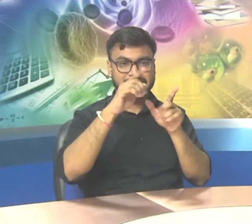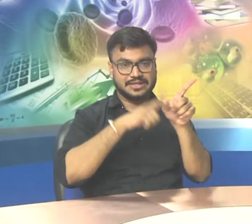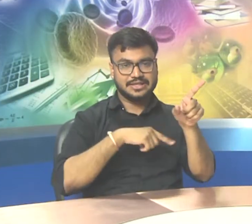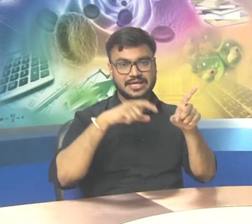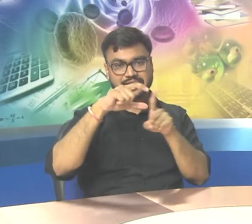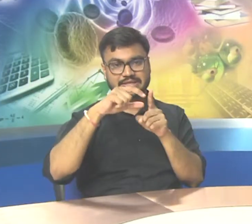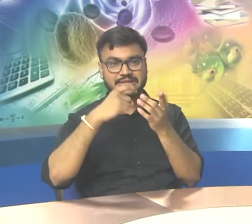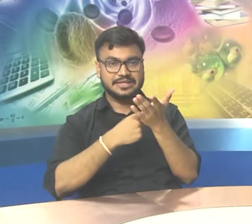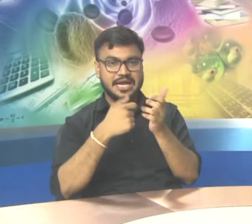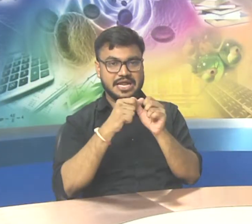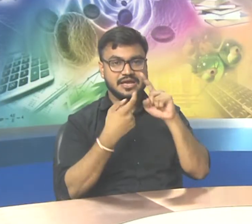of food comes in